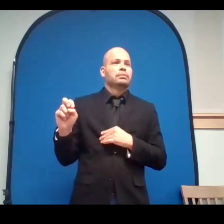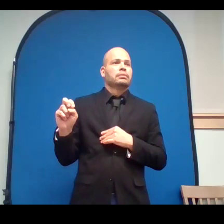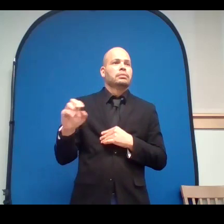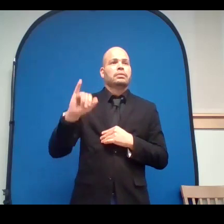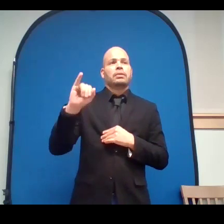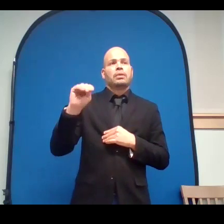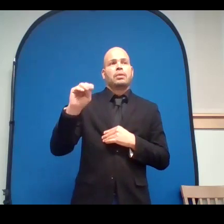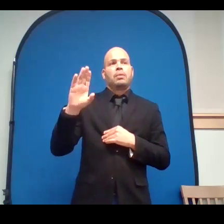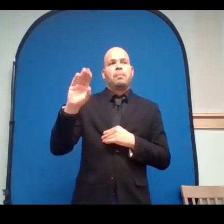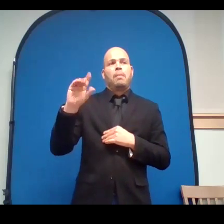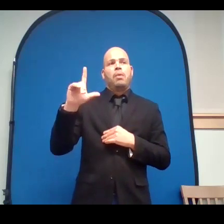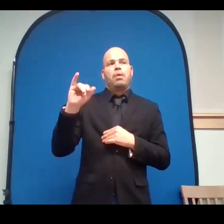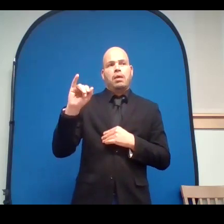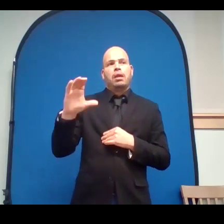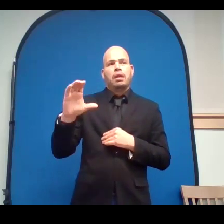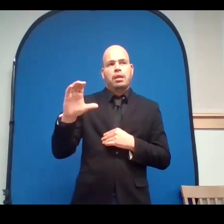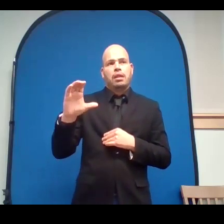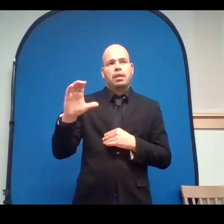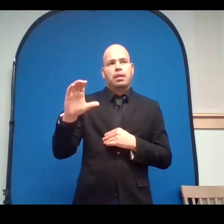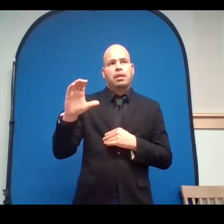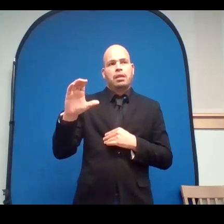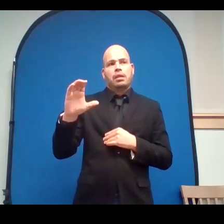And after completing ranger school, I